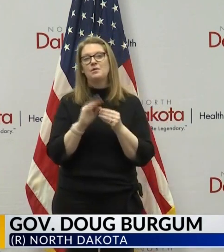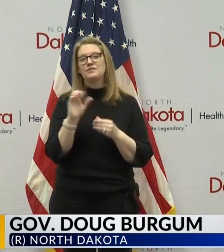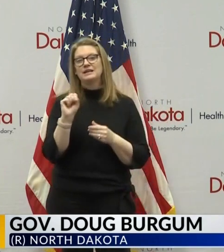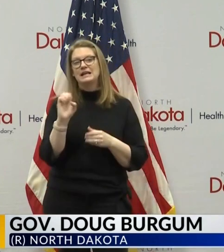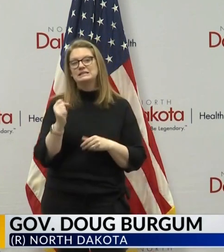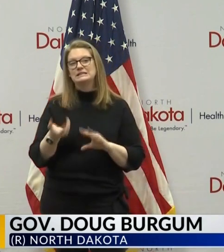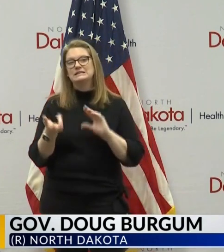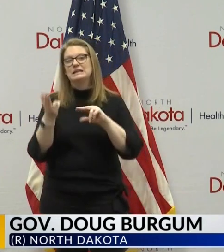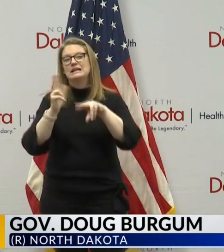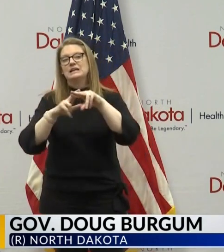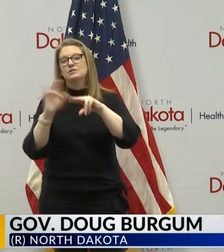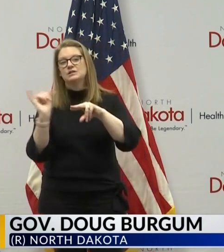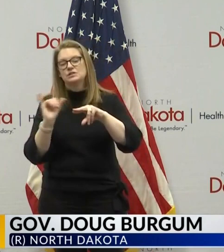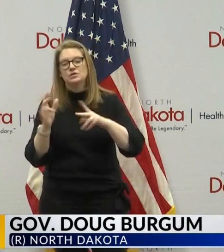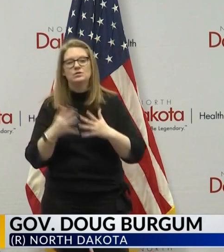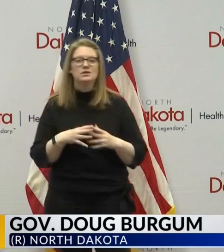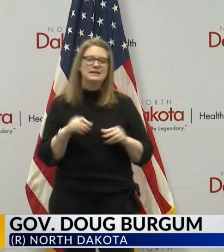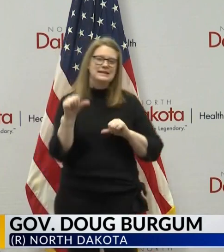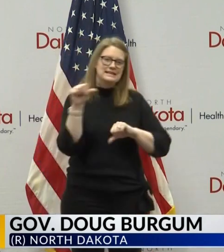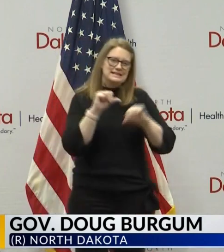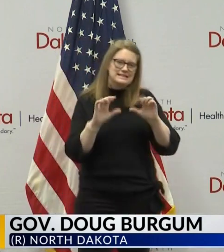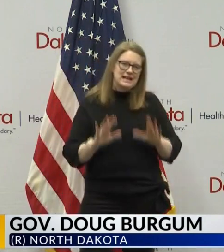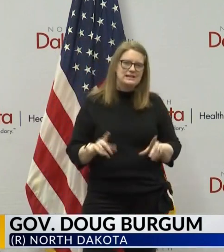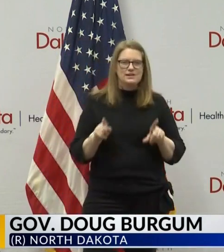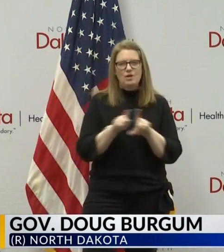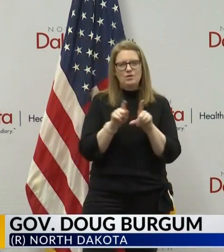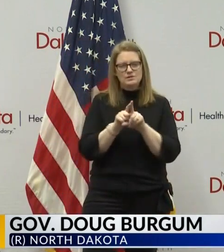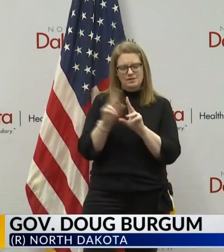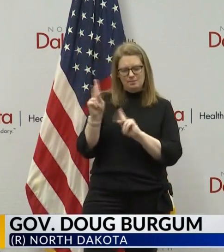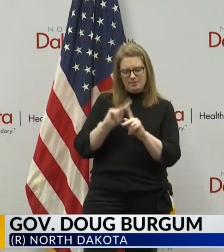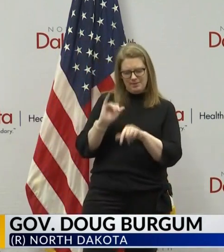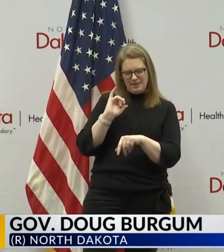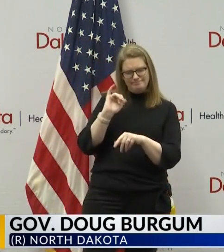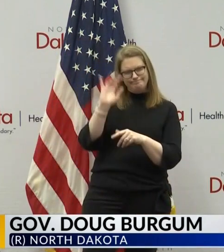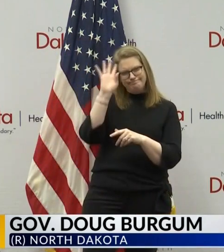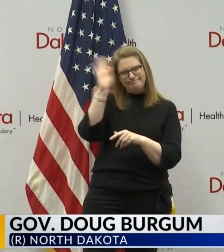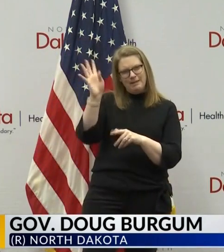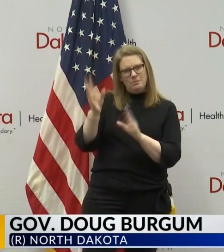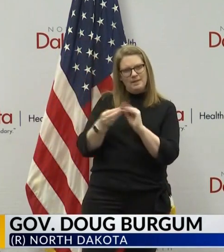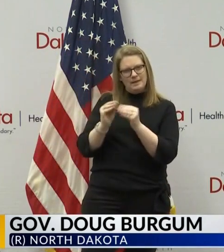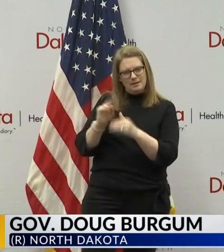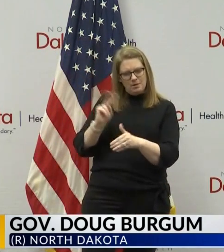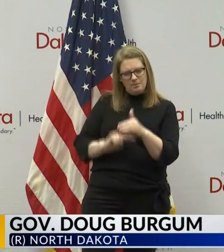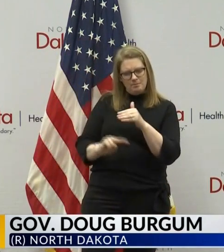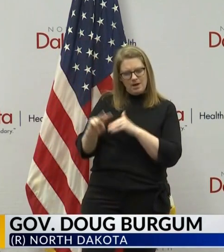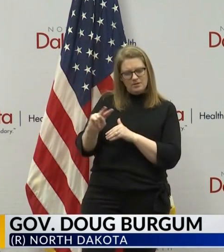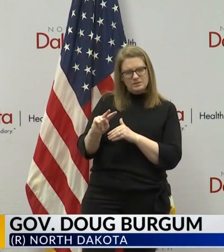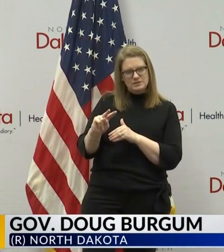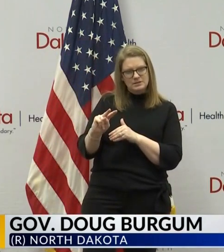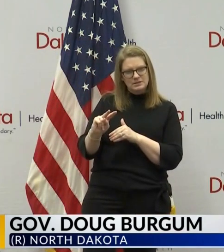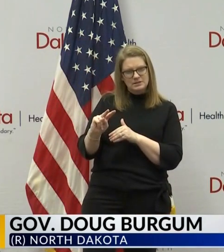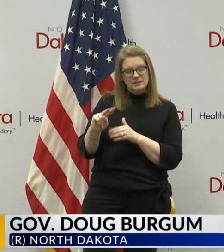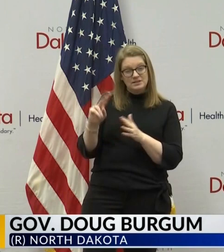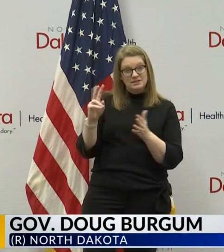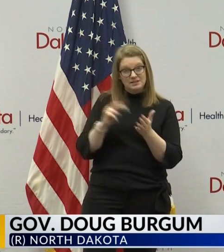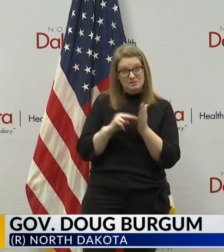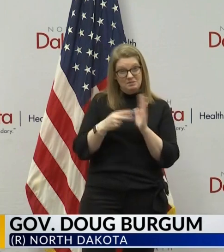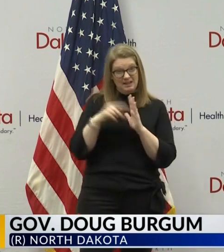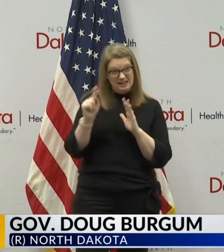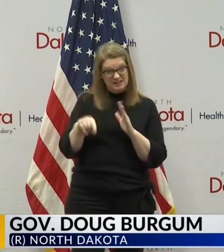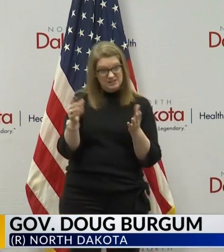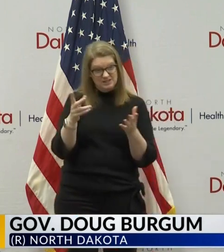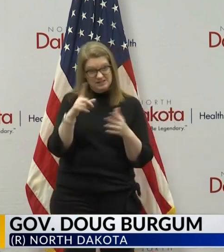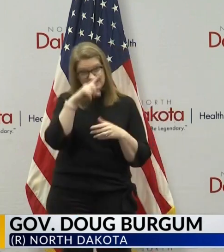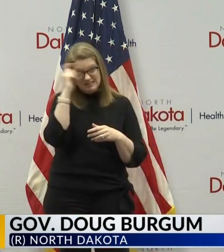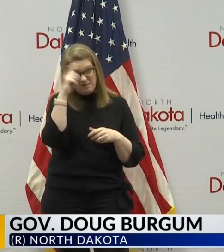with the scientists and the modelers, there's nothing yet that says that we can count on having this disappear over the summer.